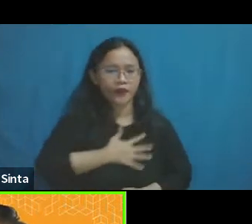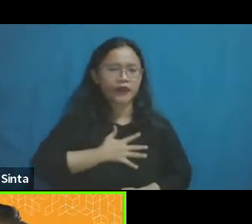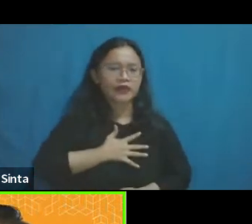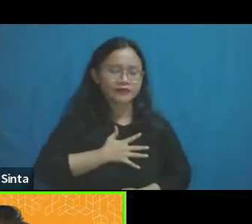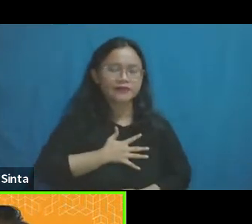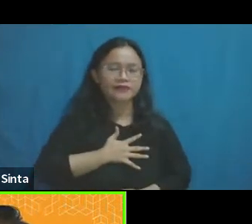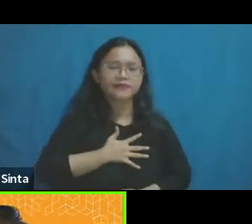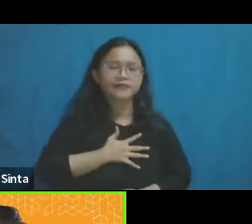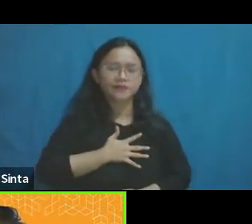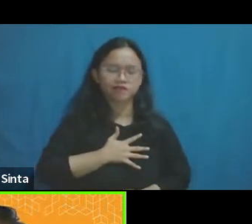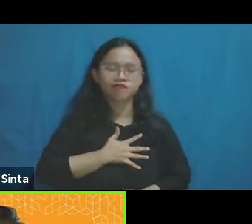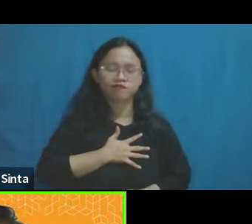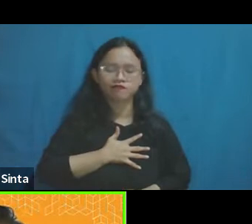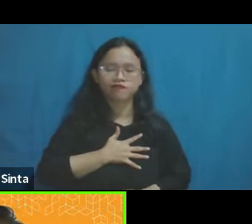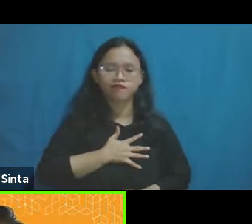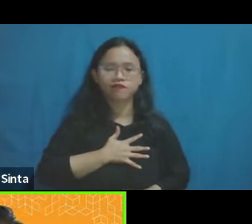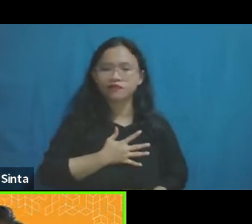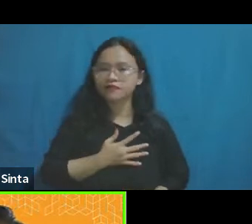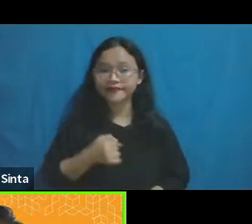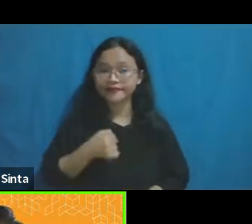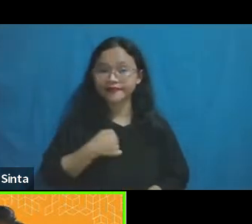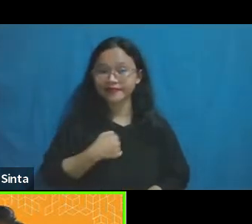of sufferings